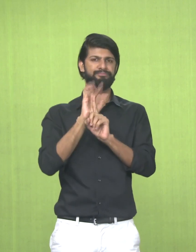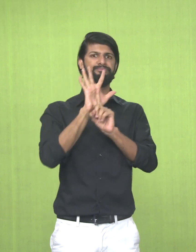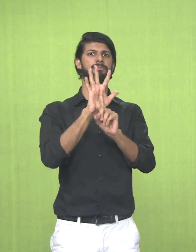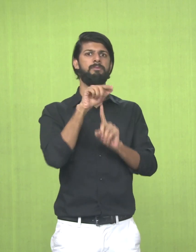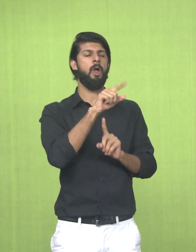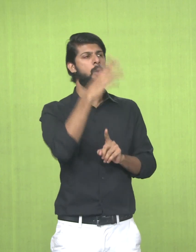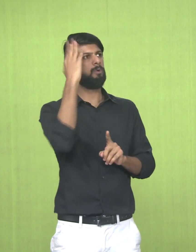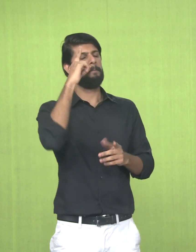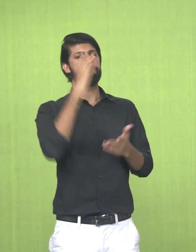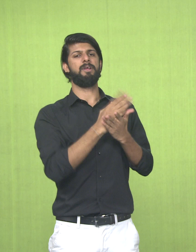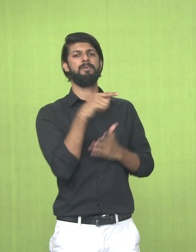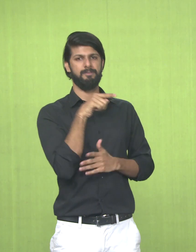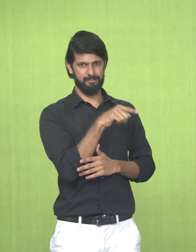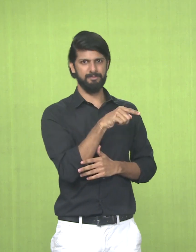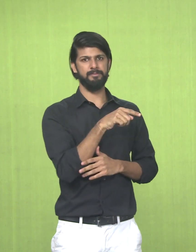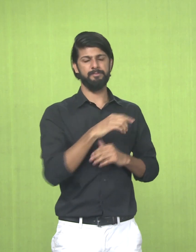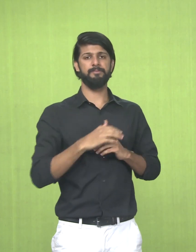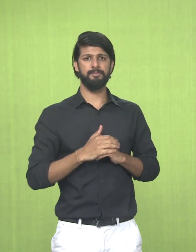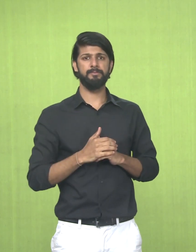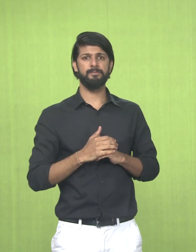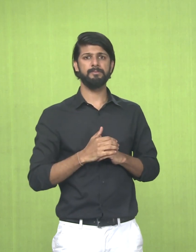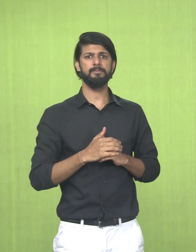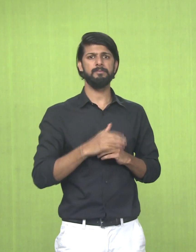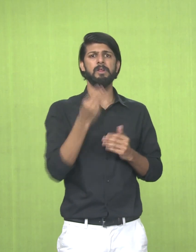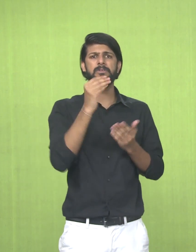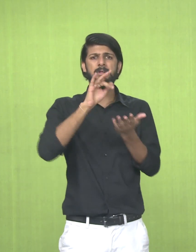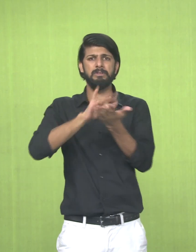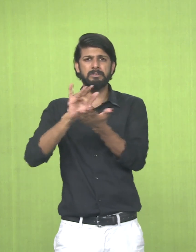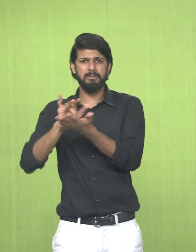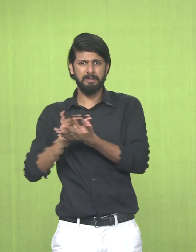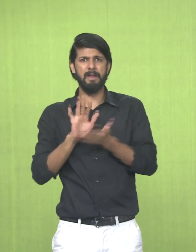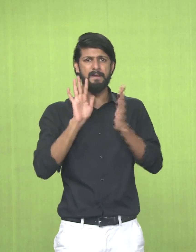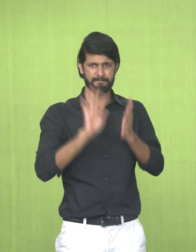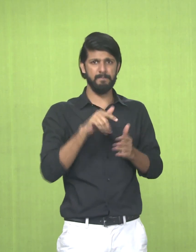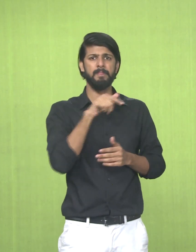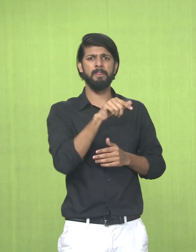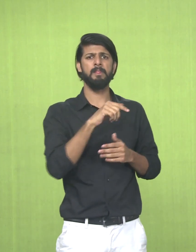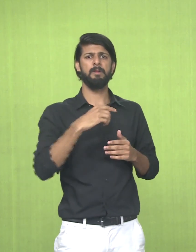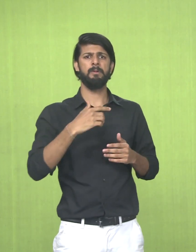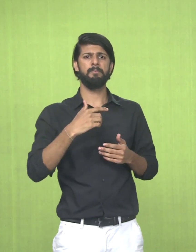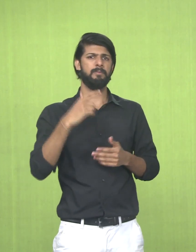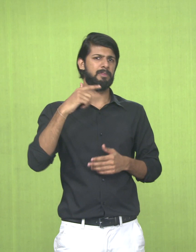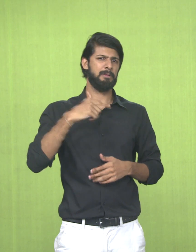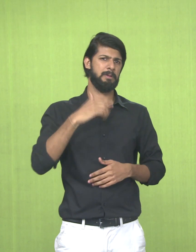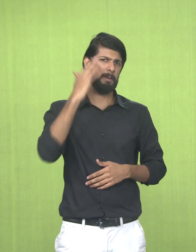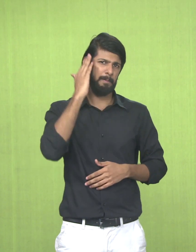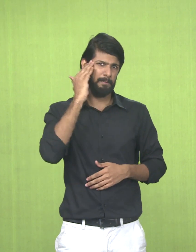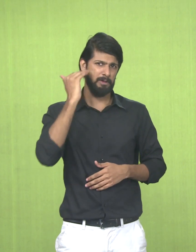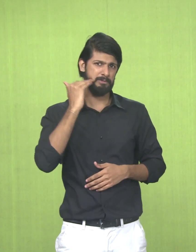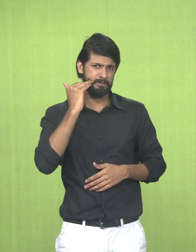Bodhisattvas were enlightened beings, and Mahayanas also prayed to them. The Mahayana followers were more